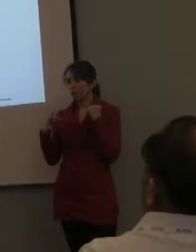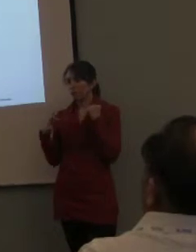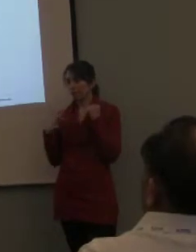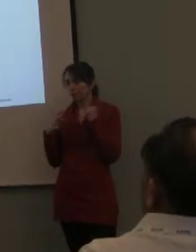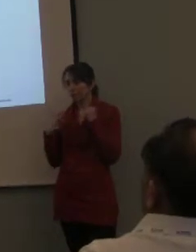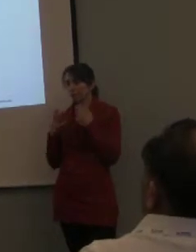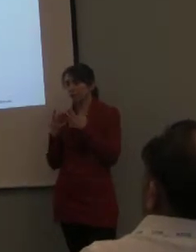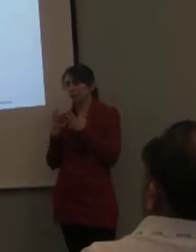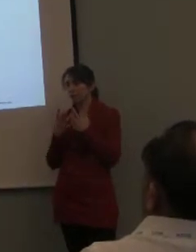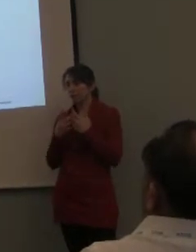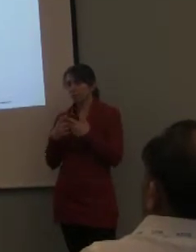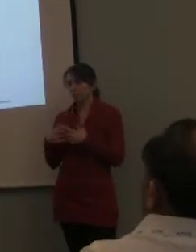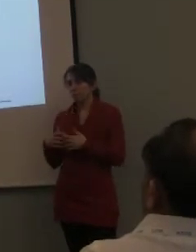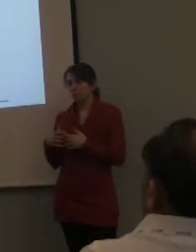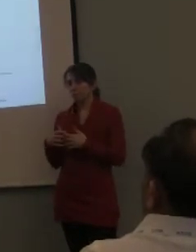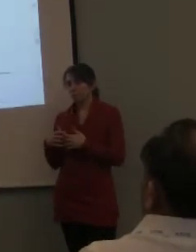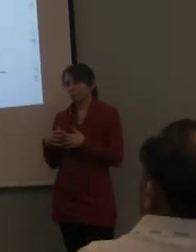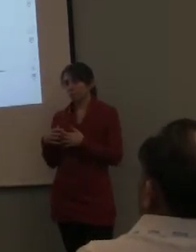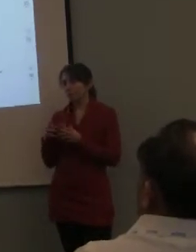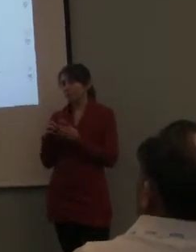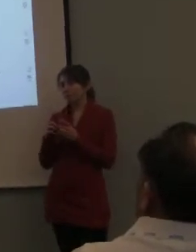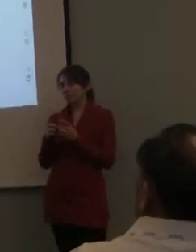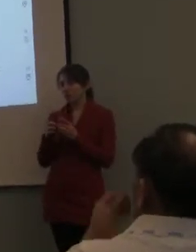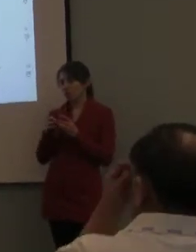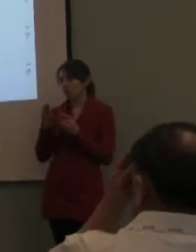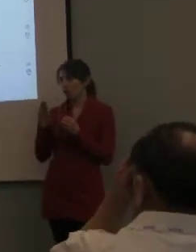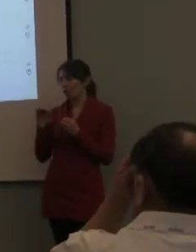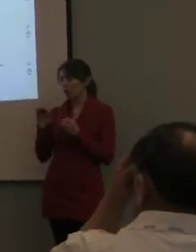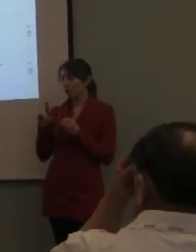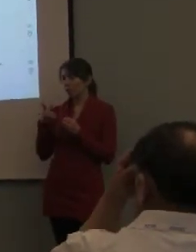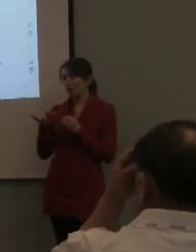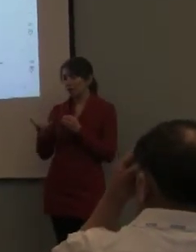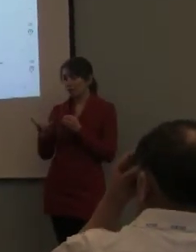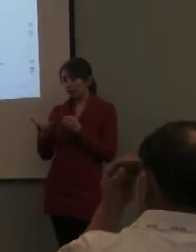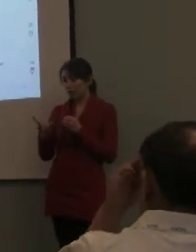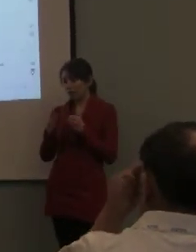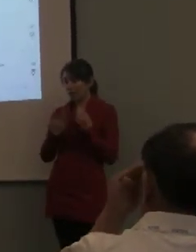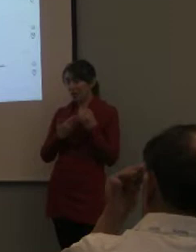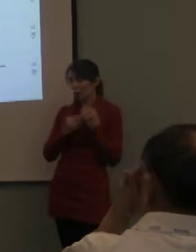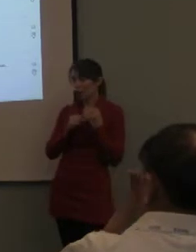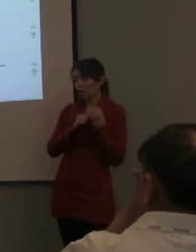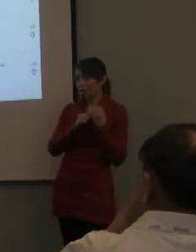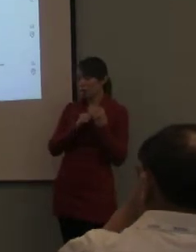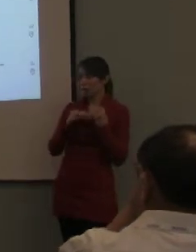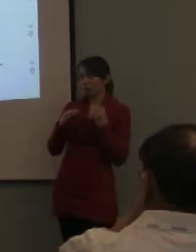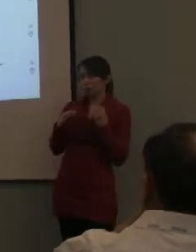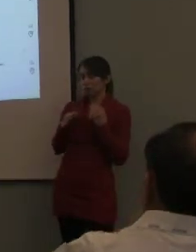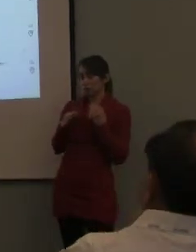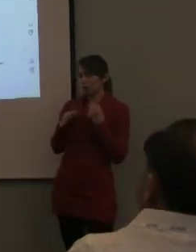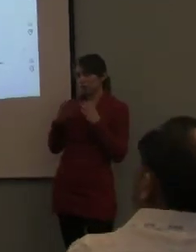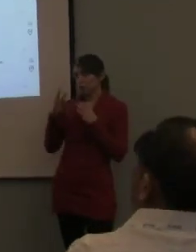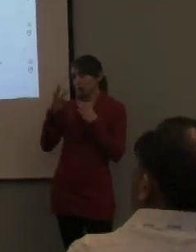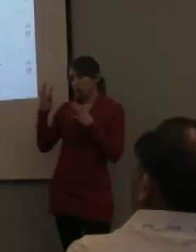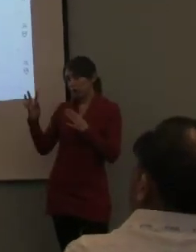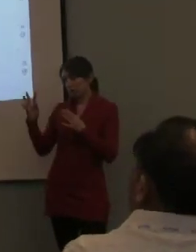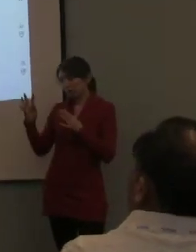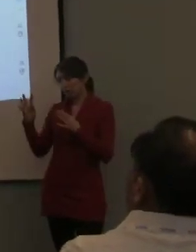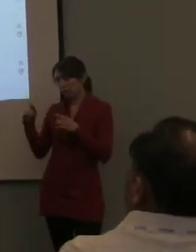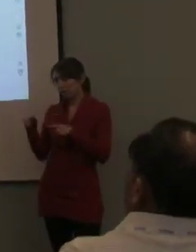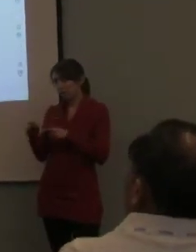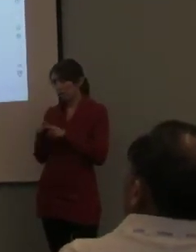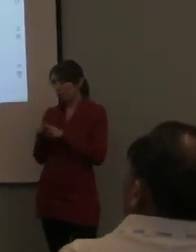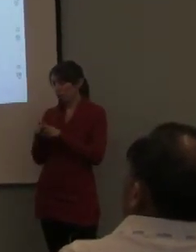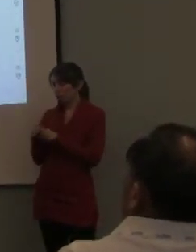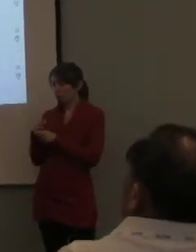essentially digital bibliographies that have been created by our faculty. And in doing this, they're also kind of